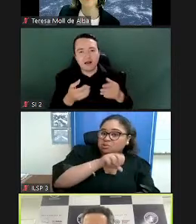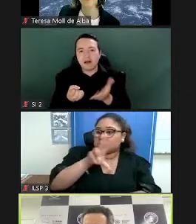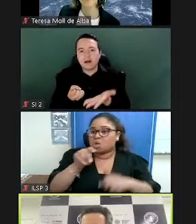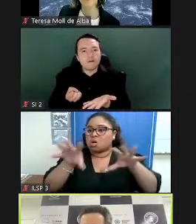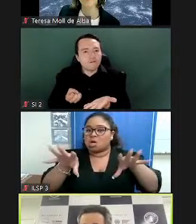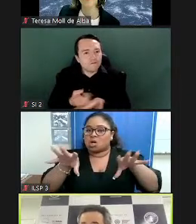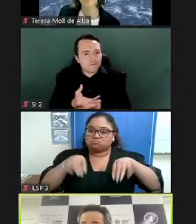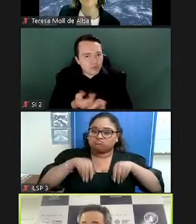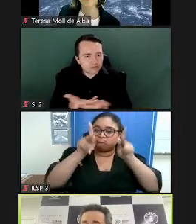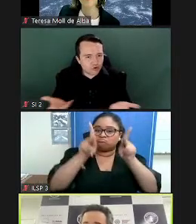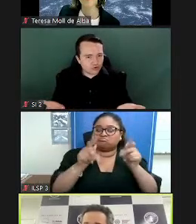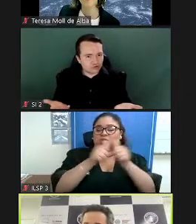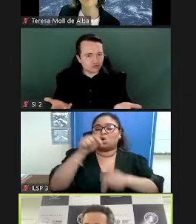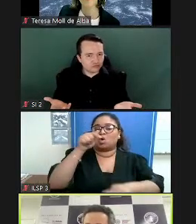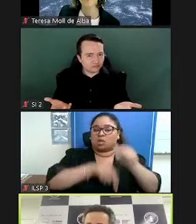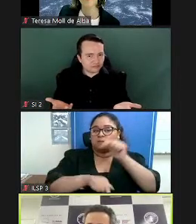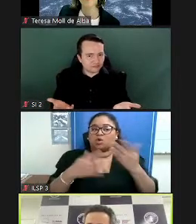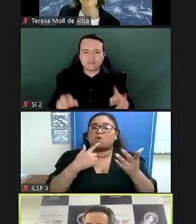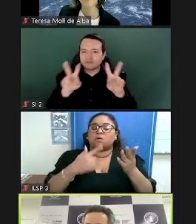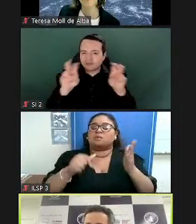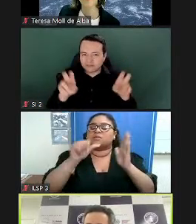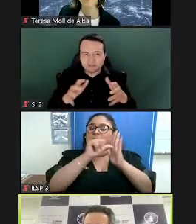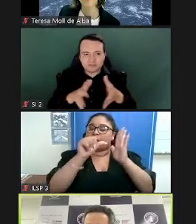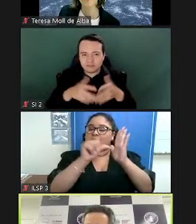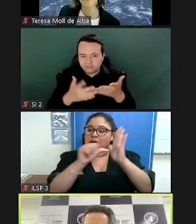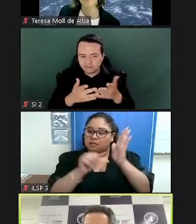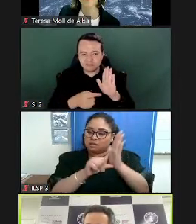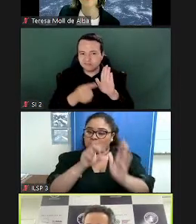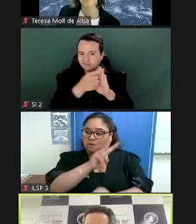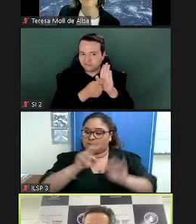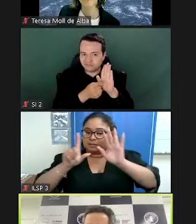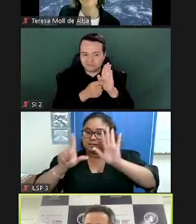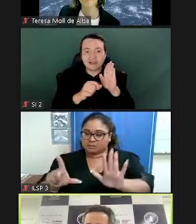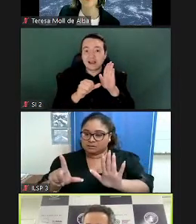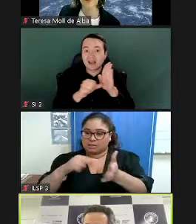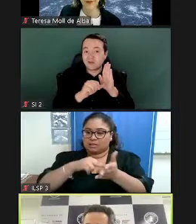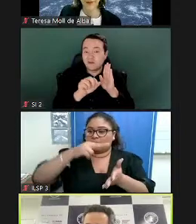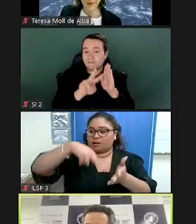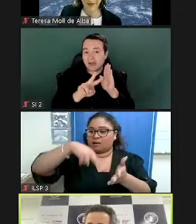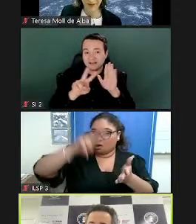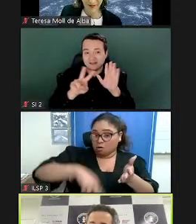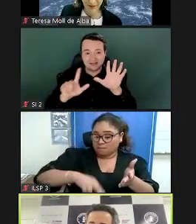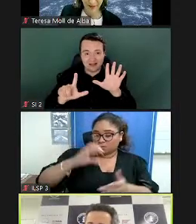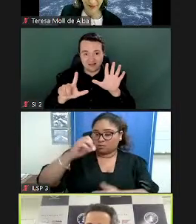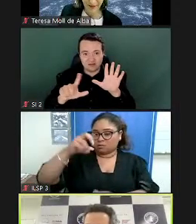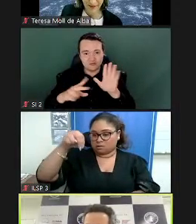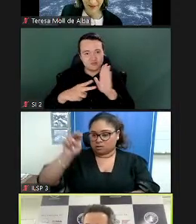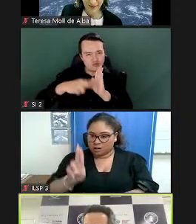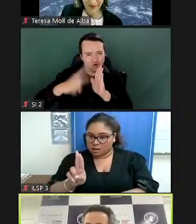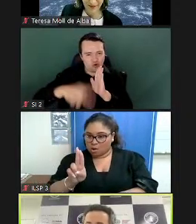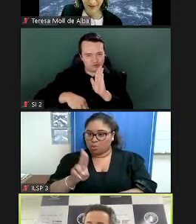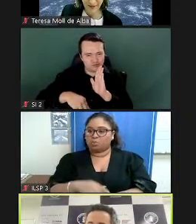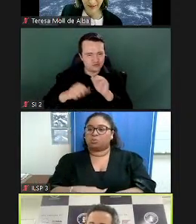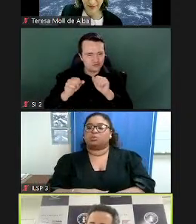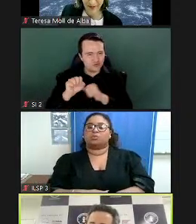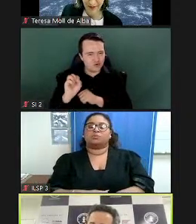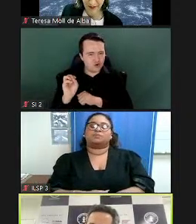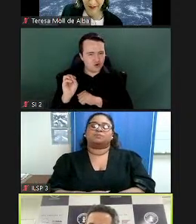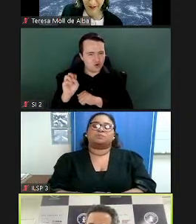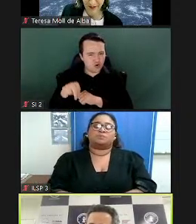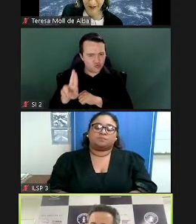availability of information related to the indicators of article 27 of the un convention